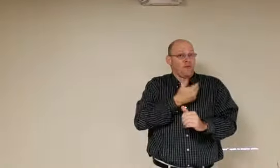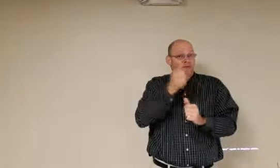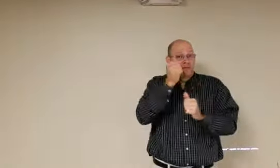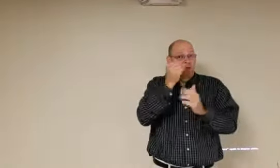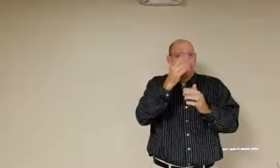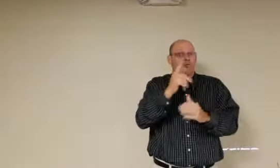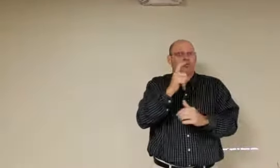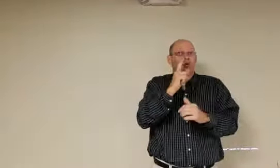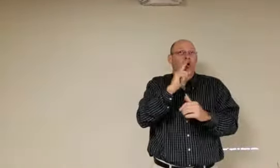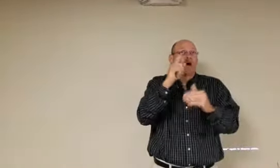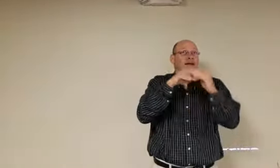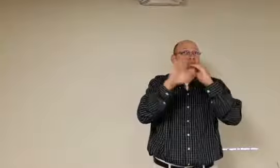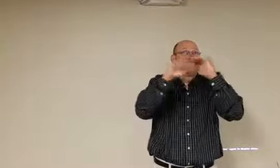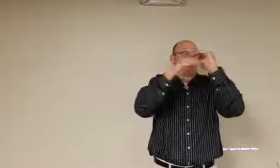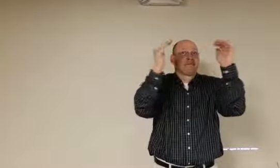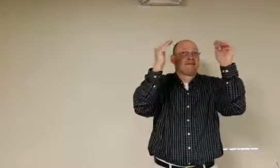the Father's prayer,